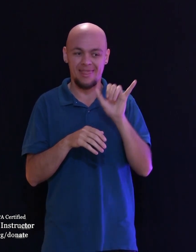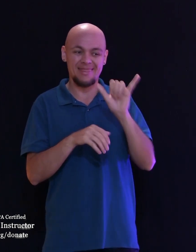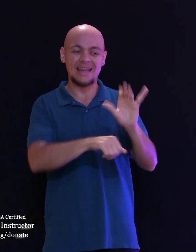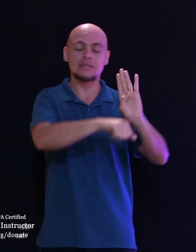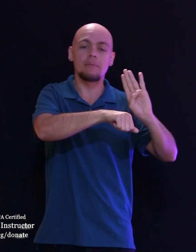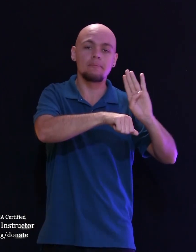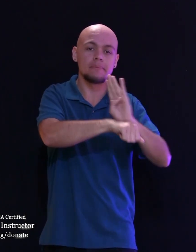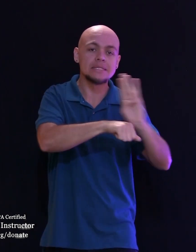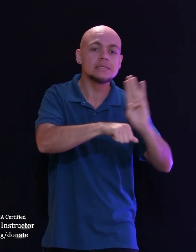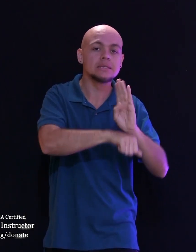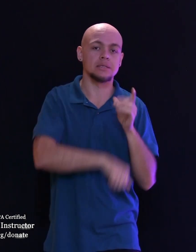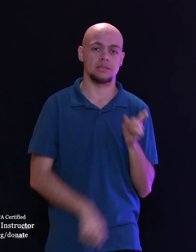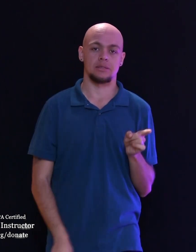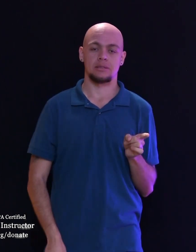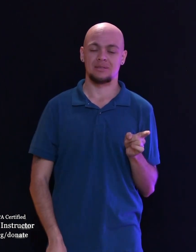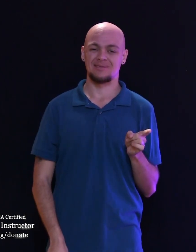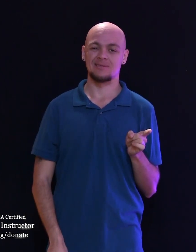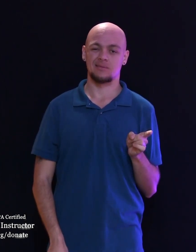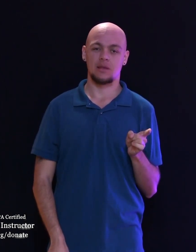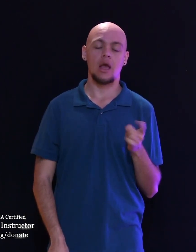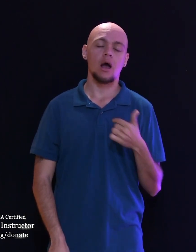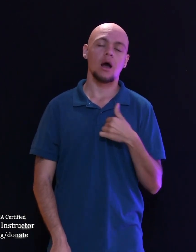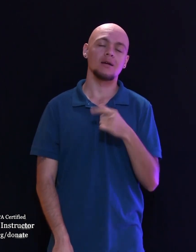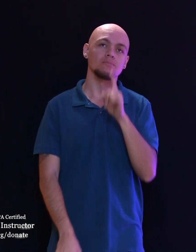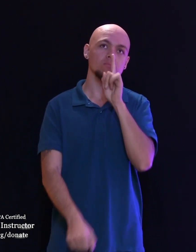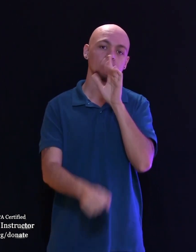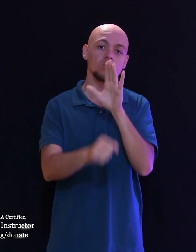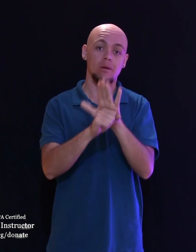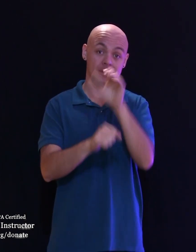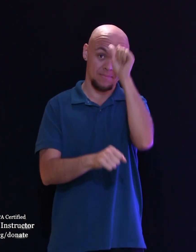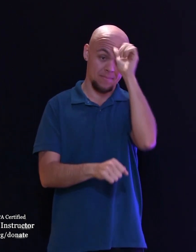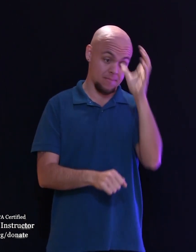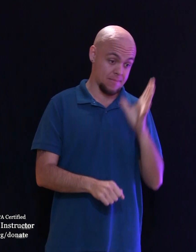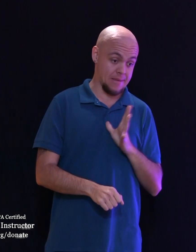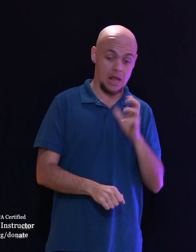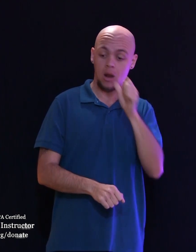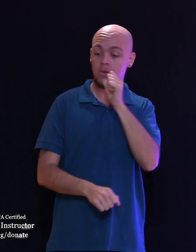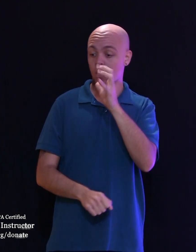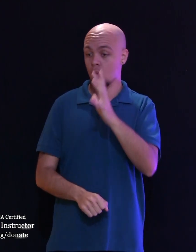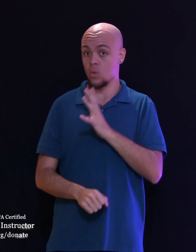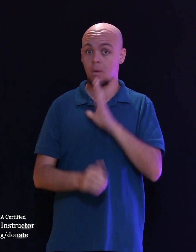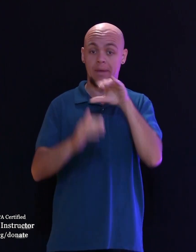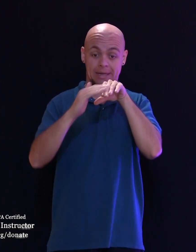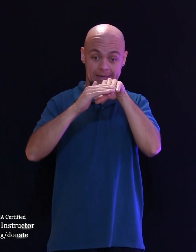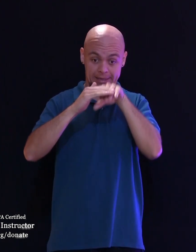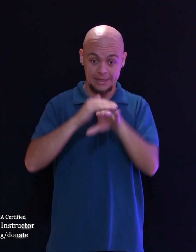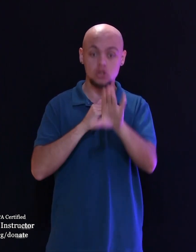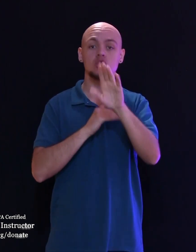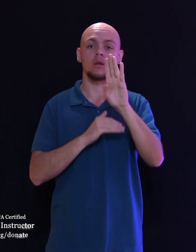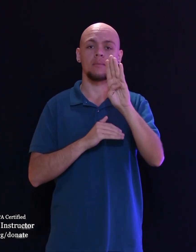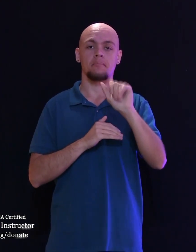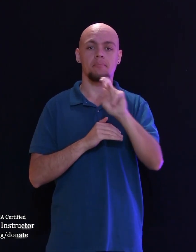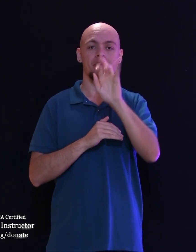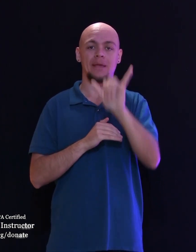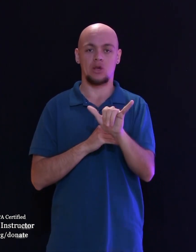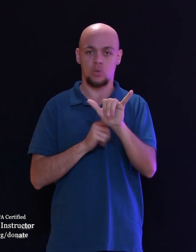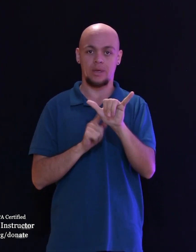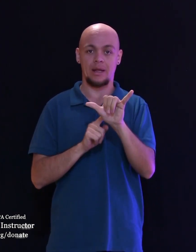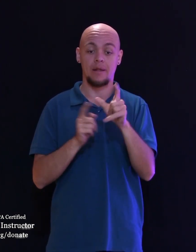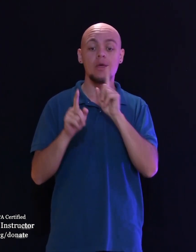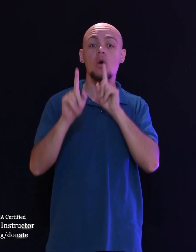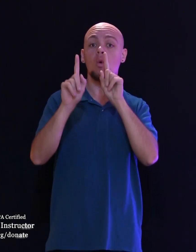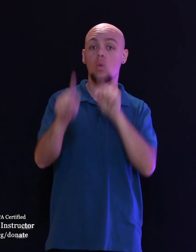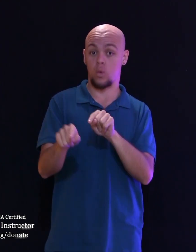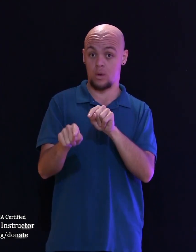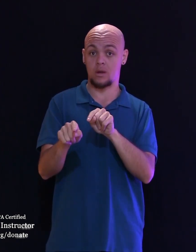businesses. I can guarantee you, if a man and a woman walk in to one of these bakeries and they order a wedding cake,